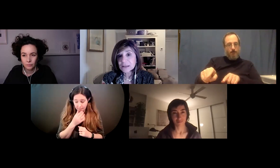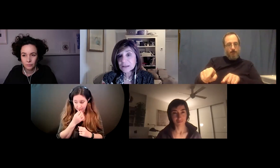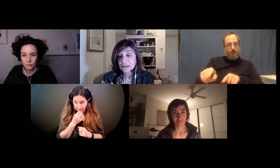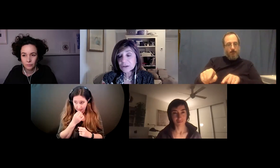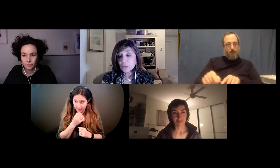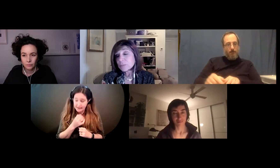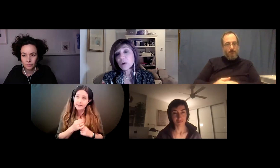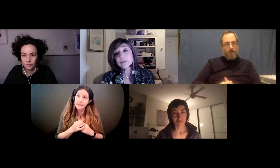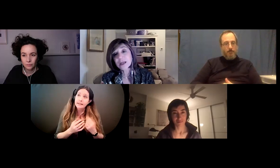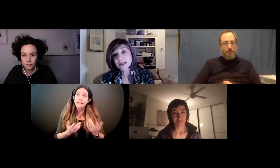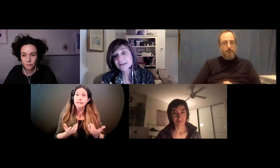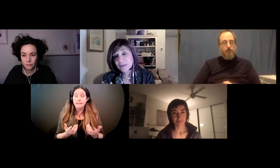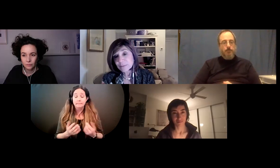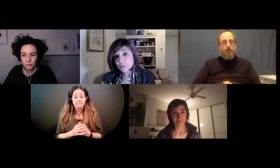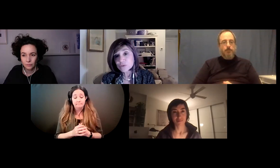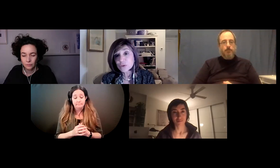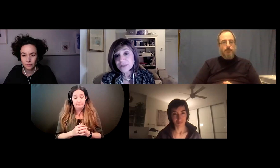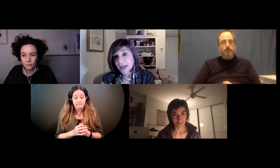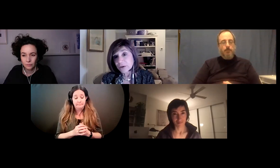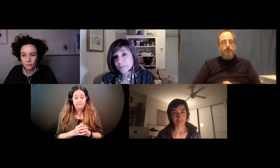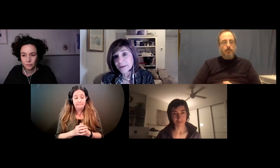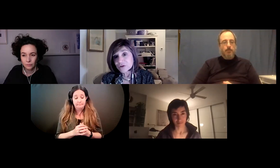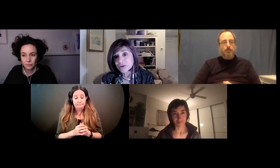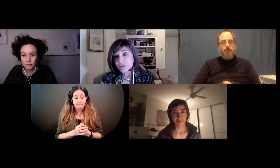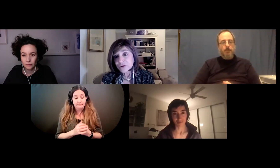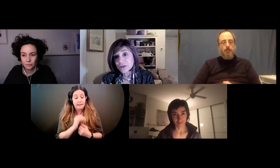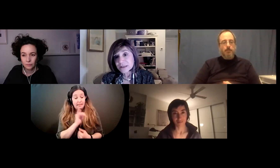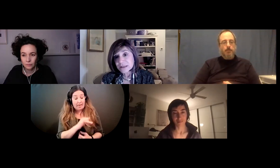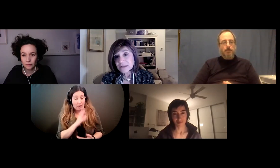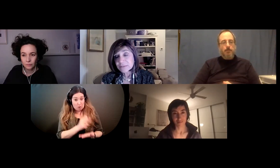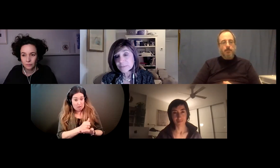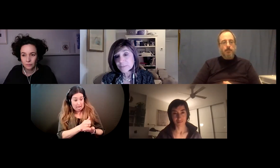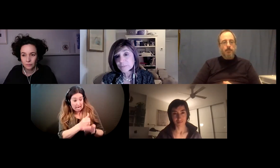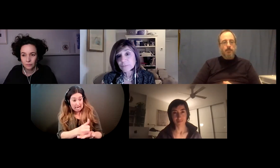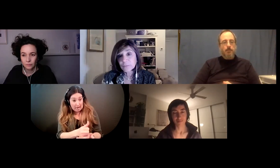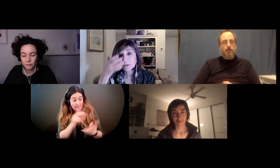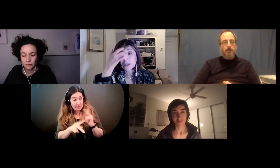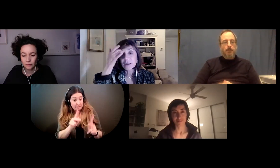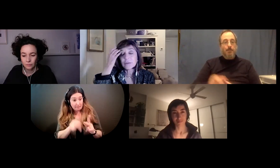that will mobilize people who don't care about gender injustice,